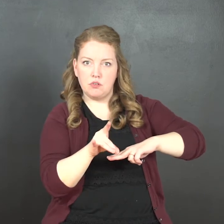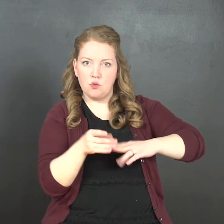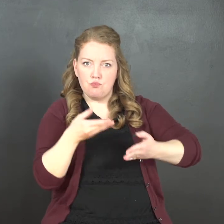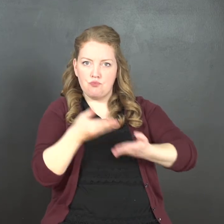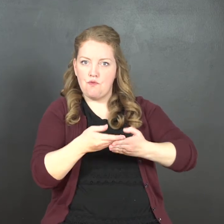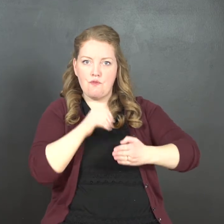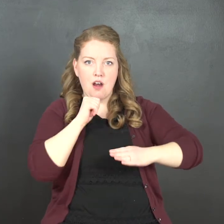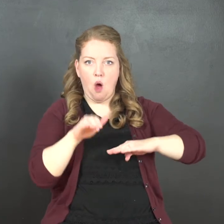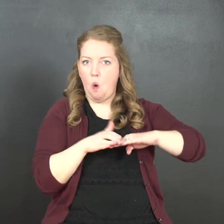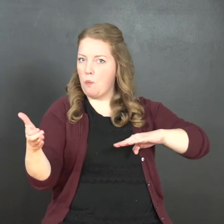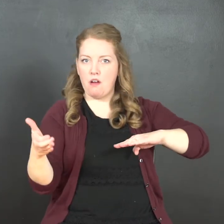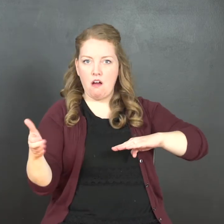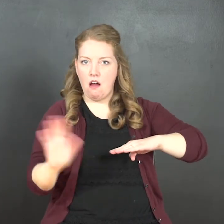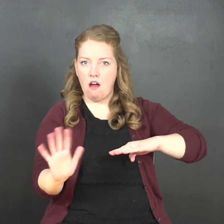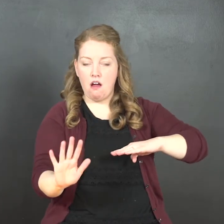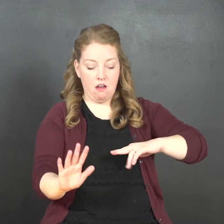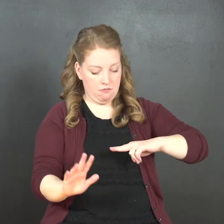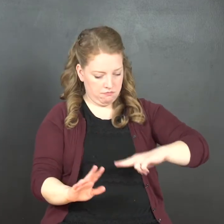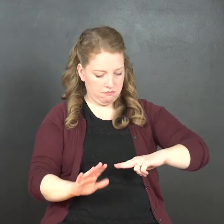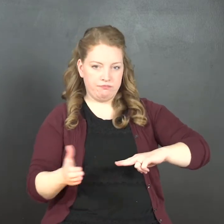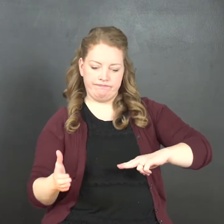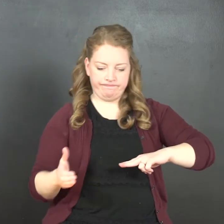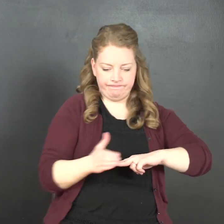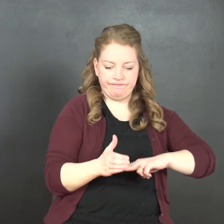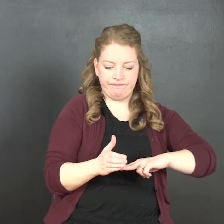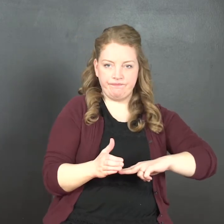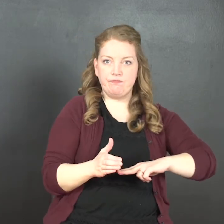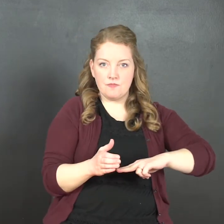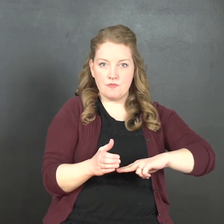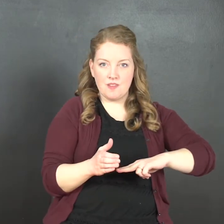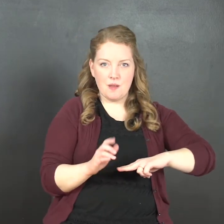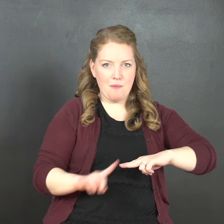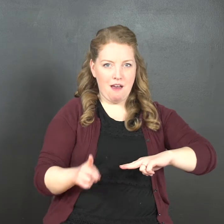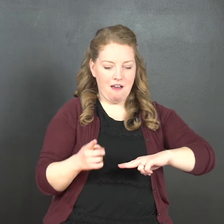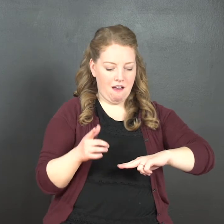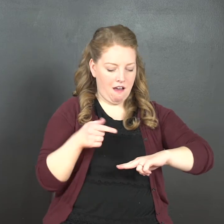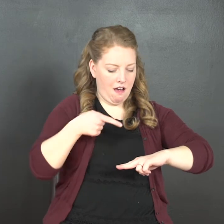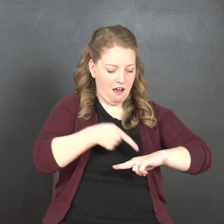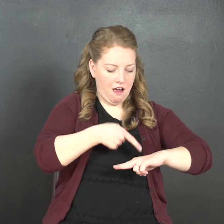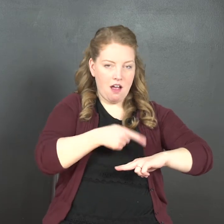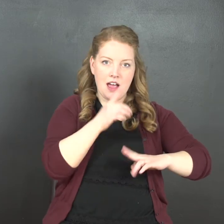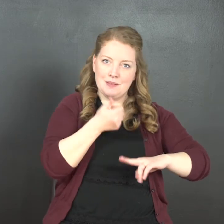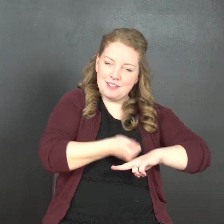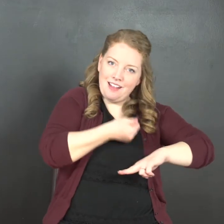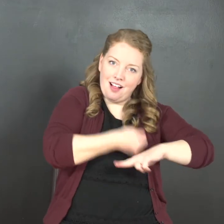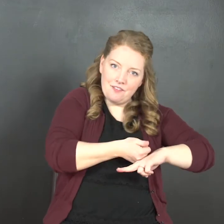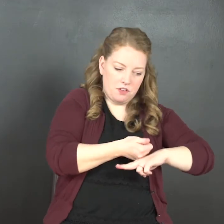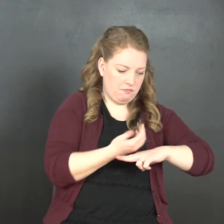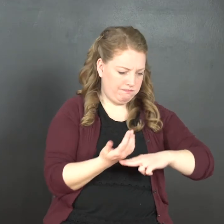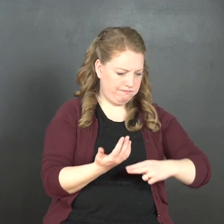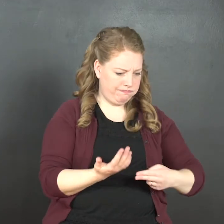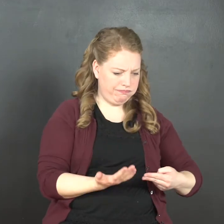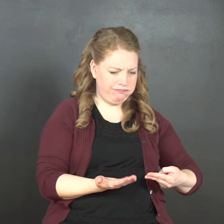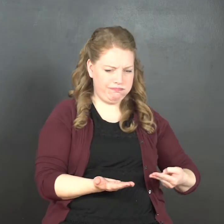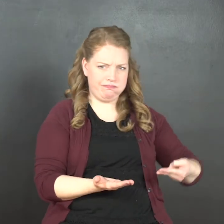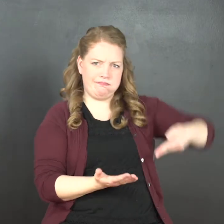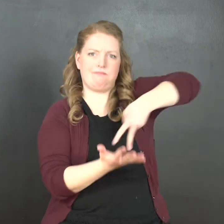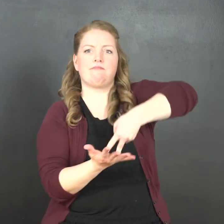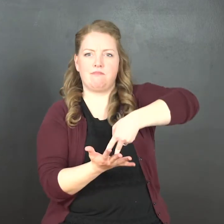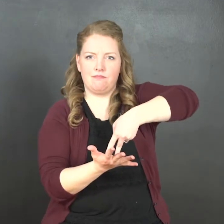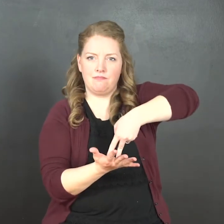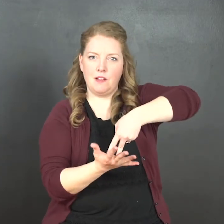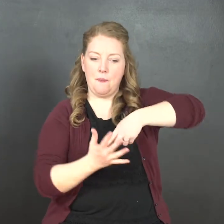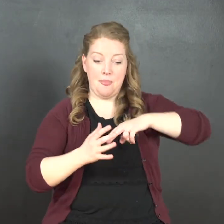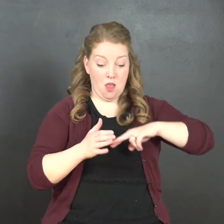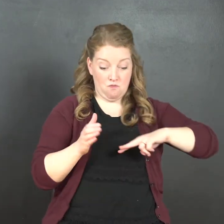least 15 historical references to Jesus as he's meeting people, he's touching people, he's talking with them after he'd